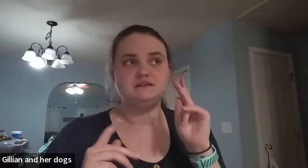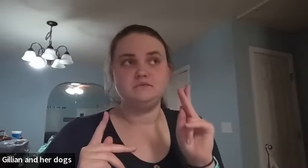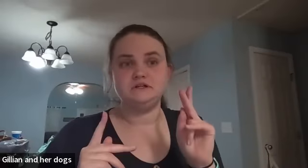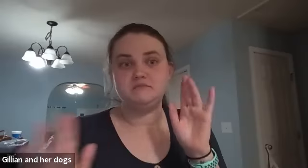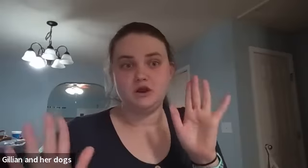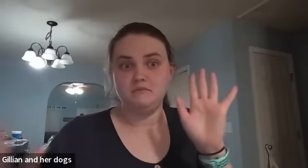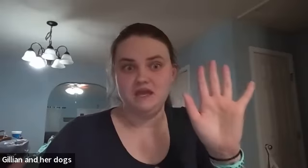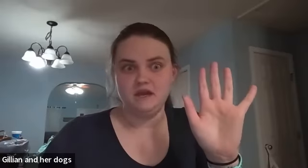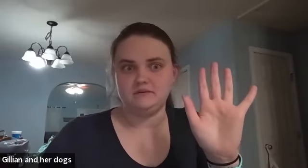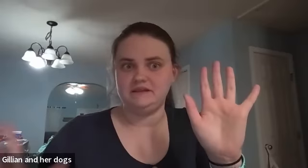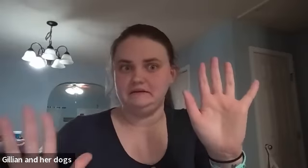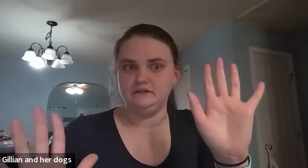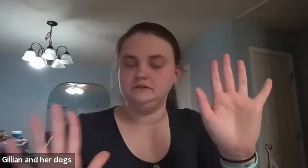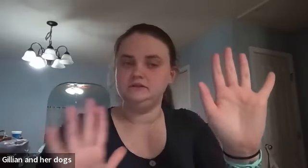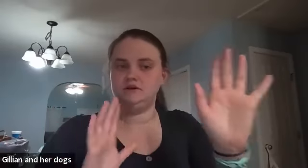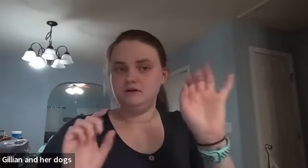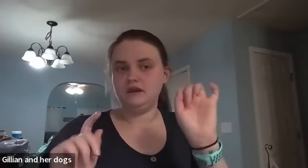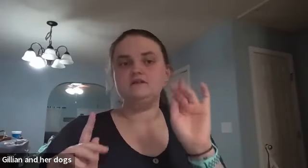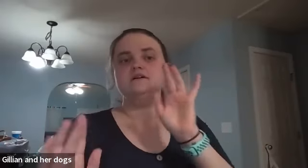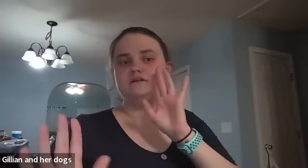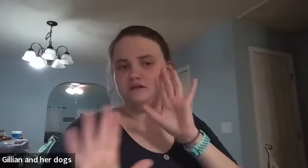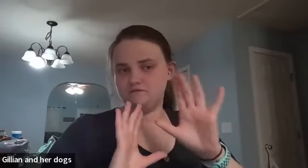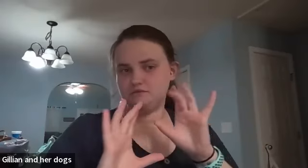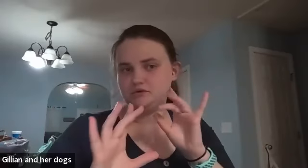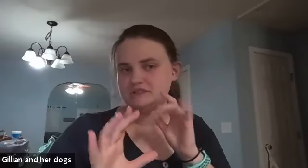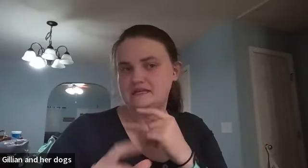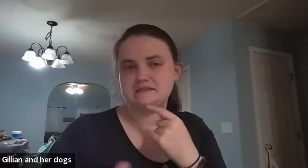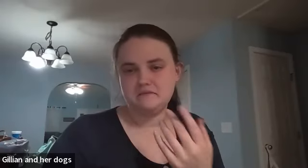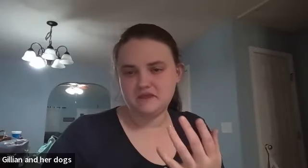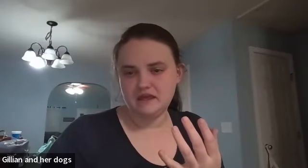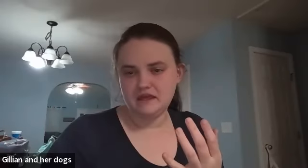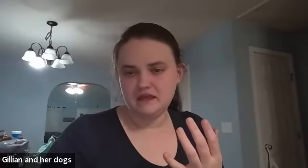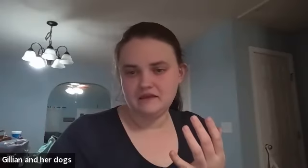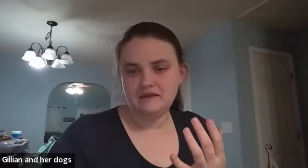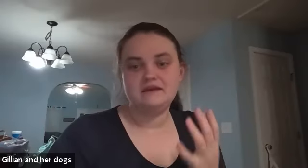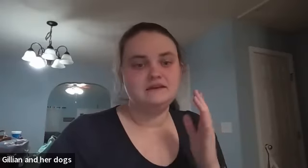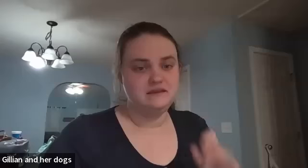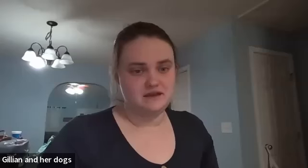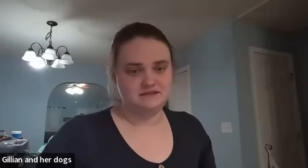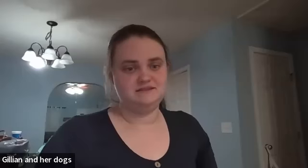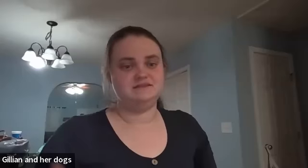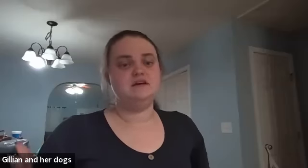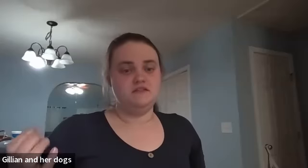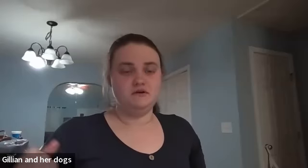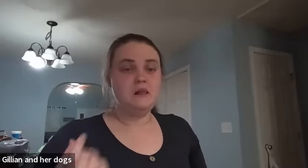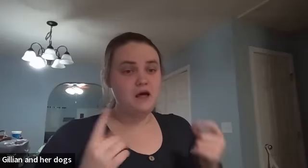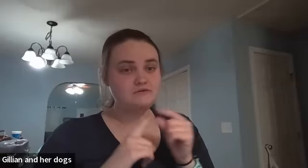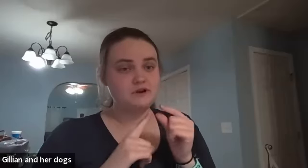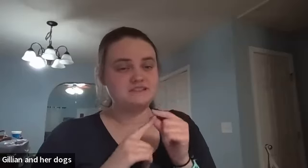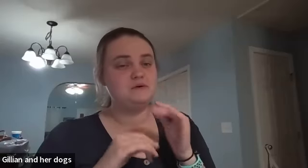someone tomorrow, maybe I could be like a little, okay, comfortable saying something. Yes. There are a lot of words. I